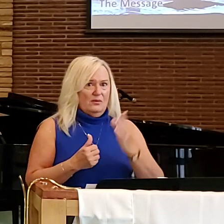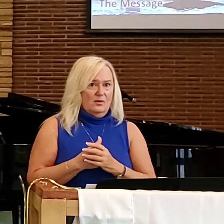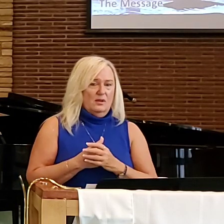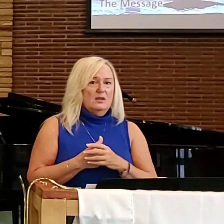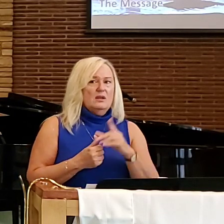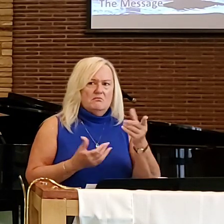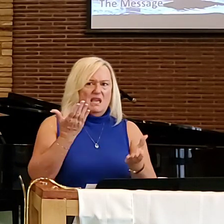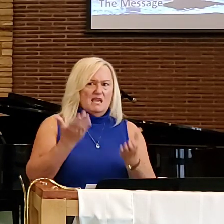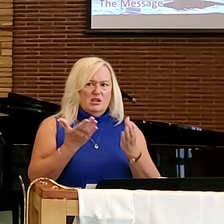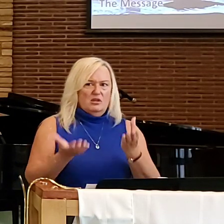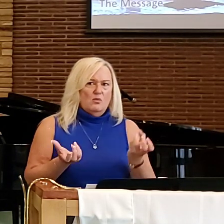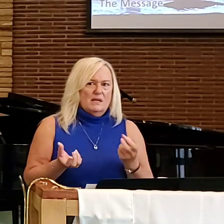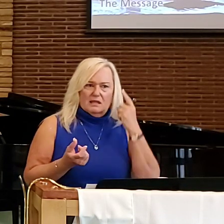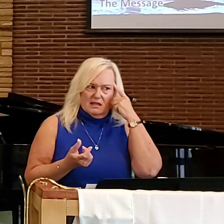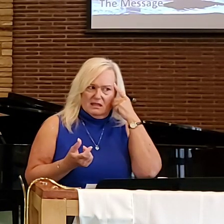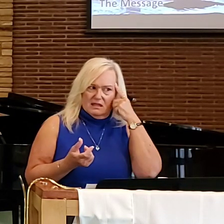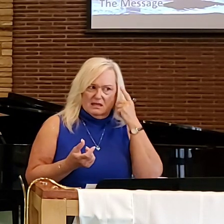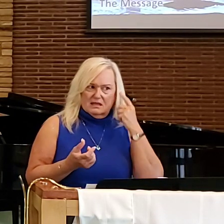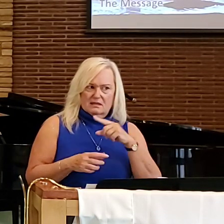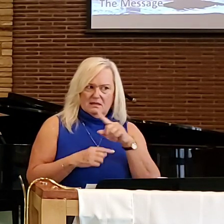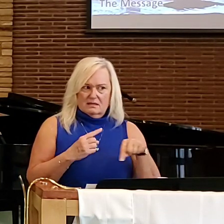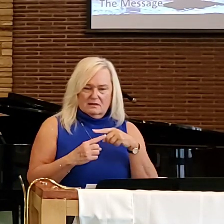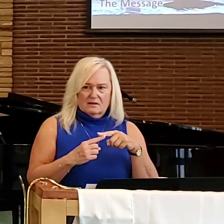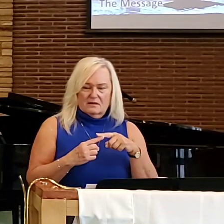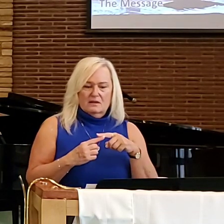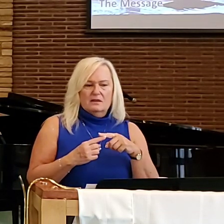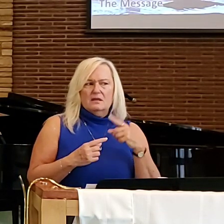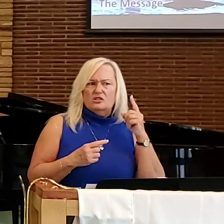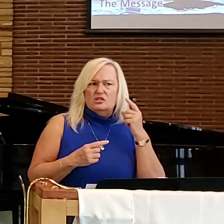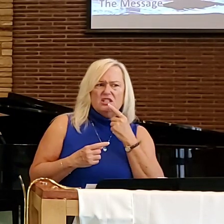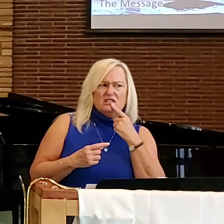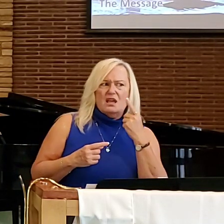And you might want to think this through. She said,